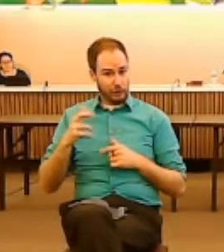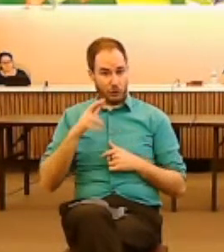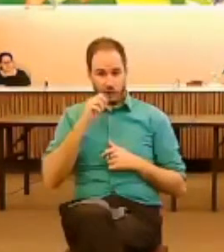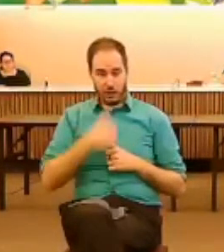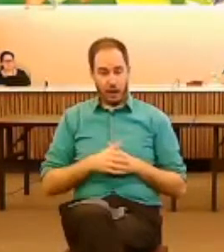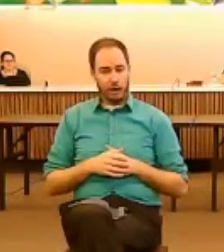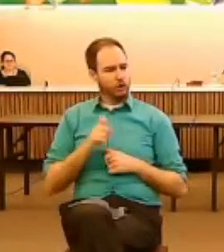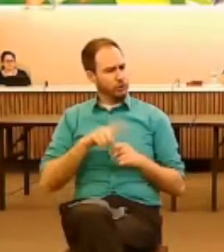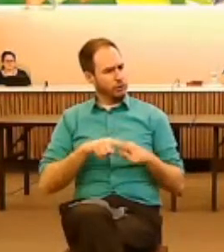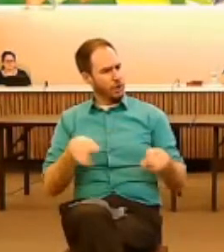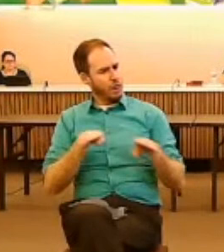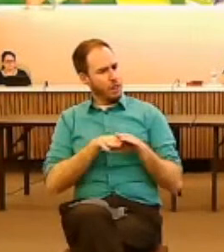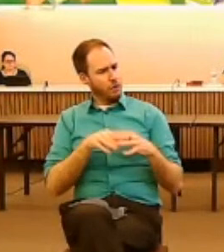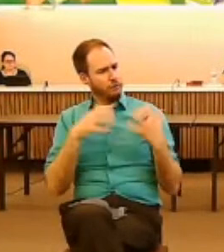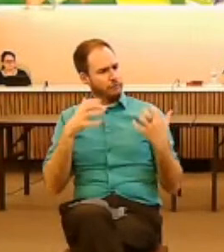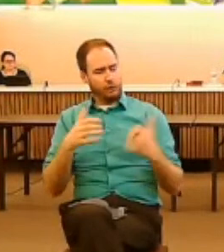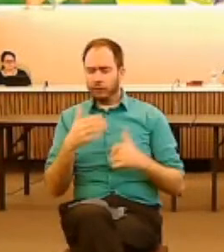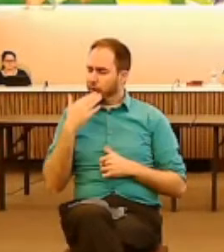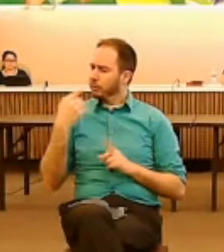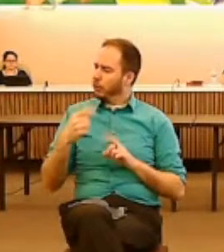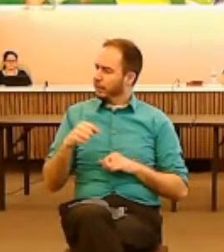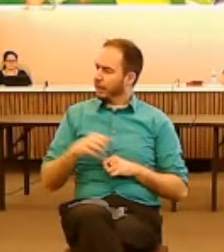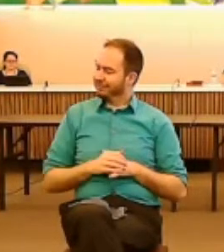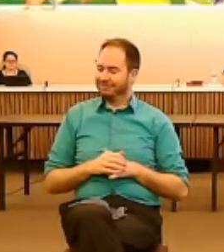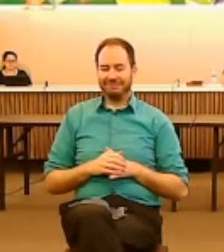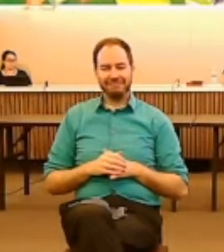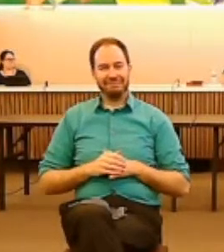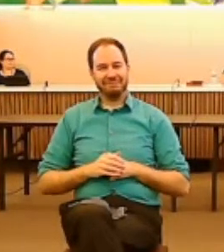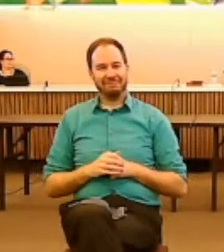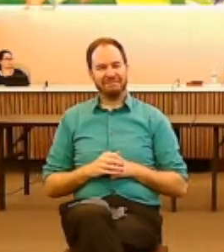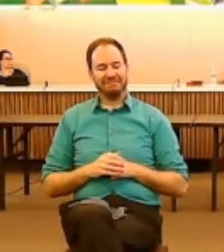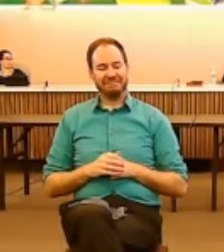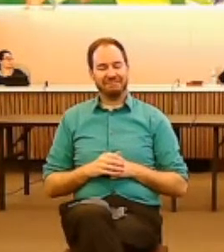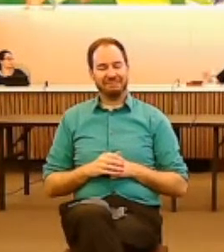need to close the public hearing first? Yeah, that's a good point.